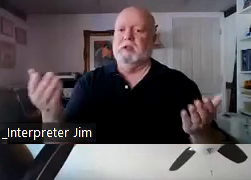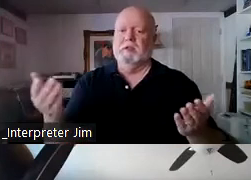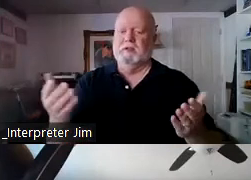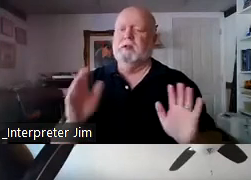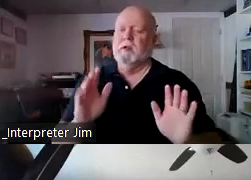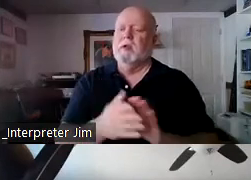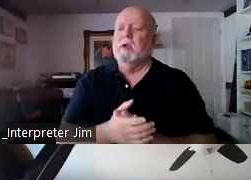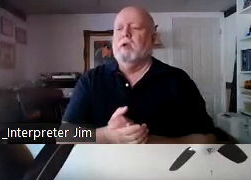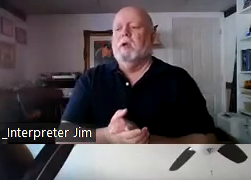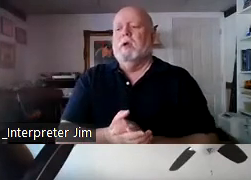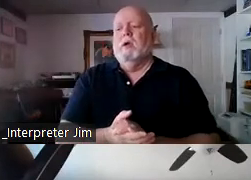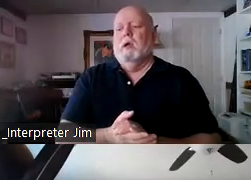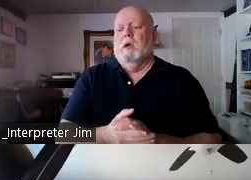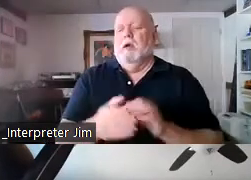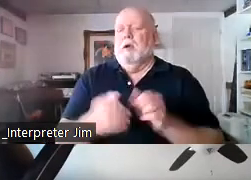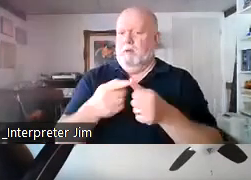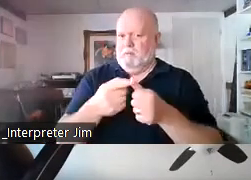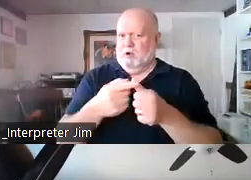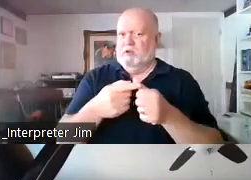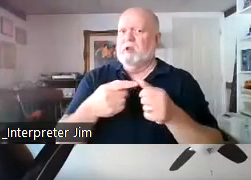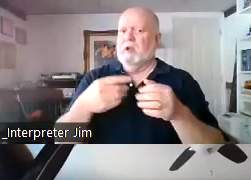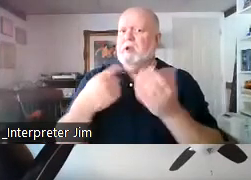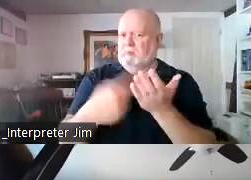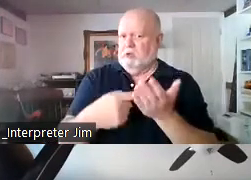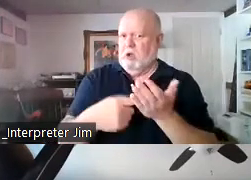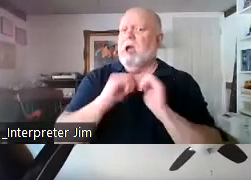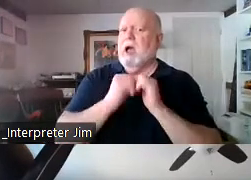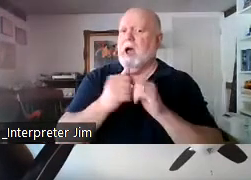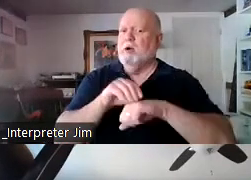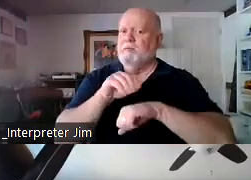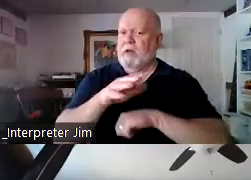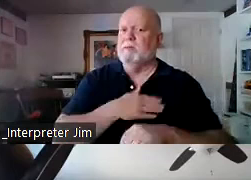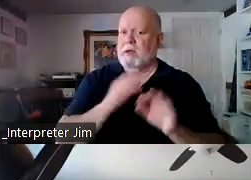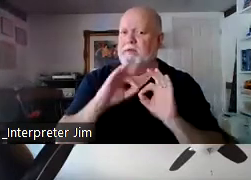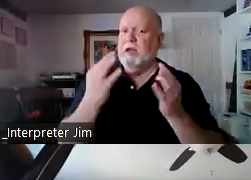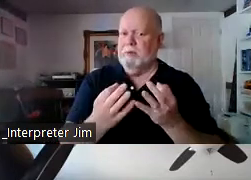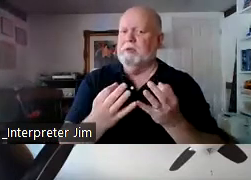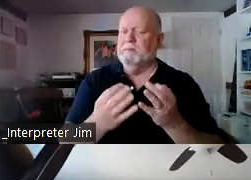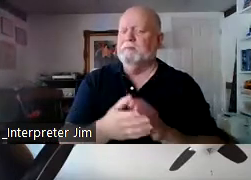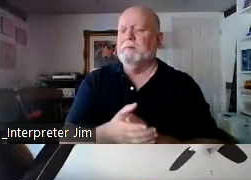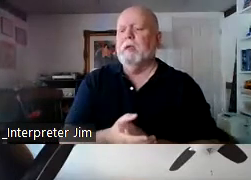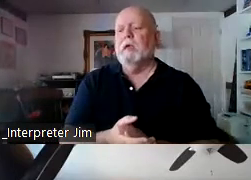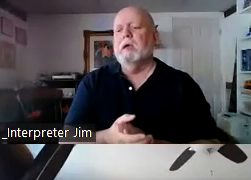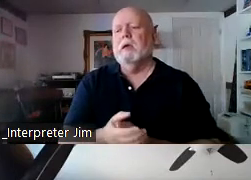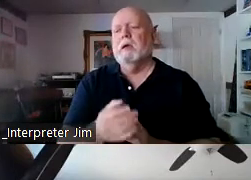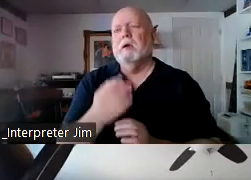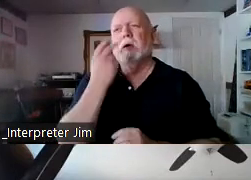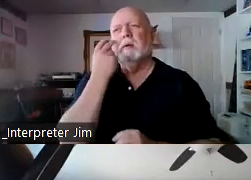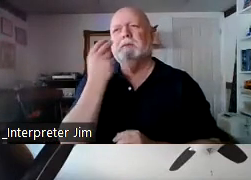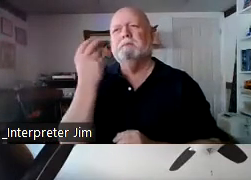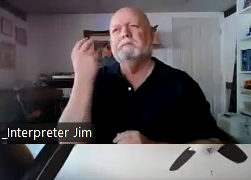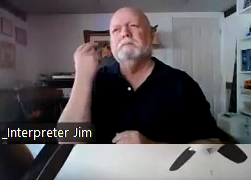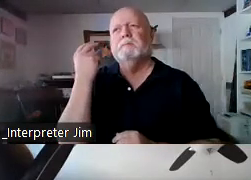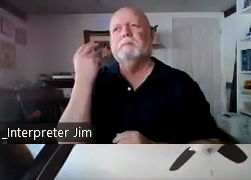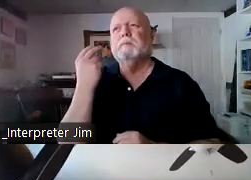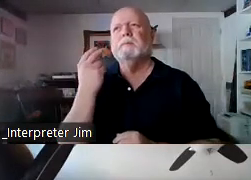So I'll go into how it was affecting my family first. So a few things I can remember back to, like, especially because everything was